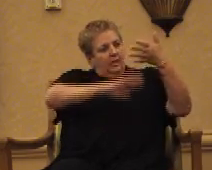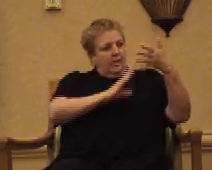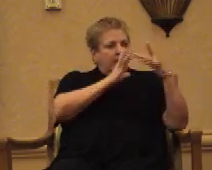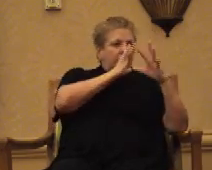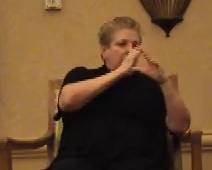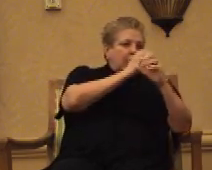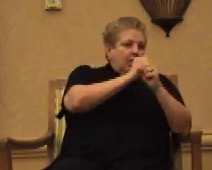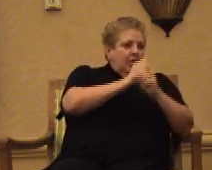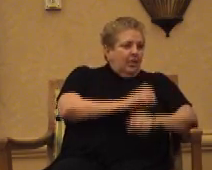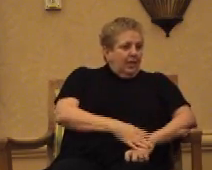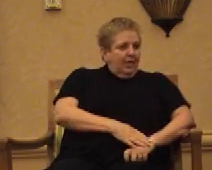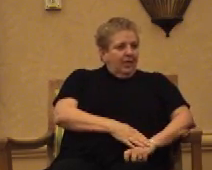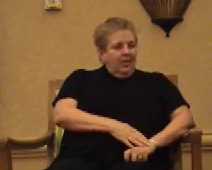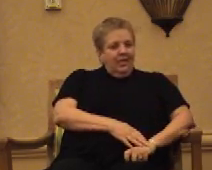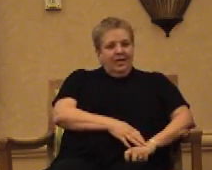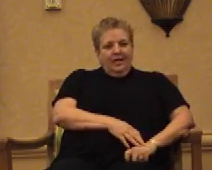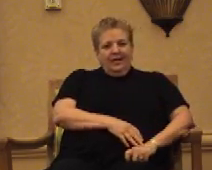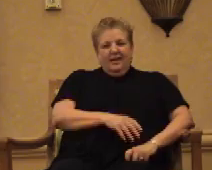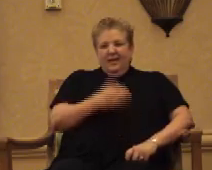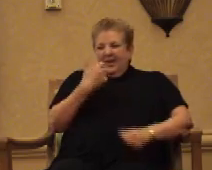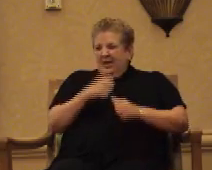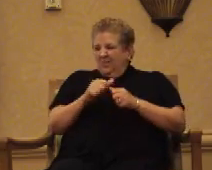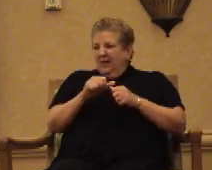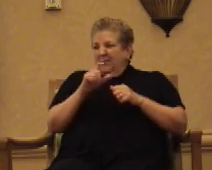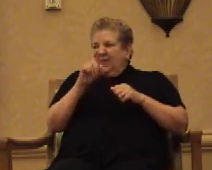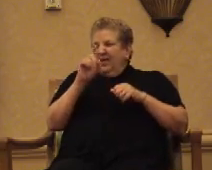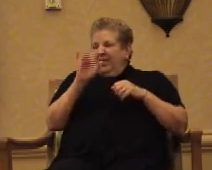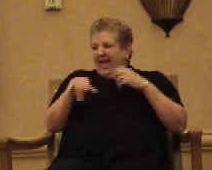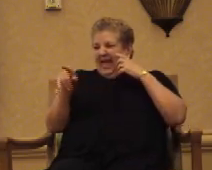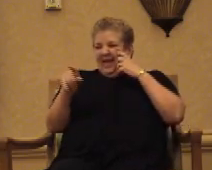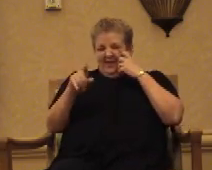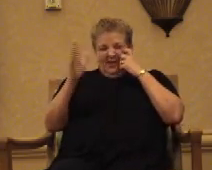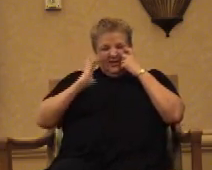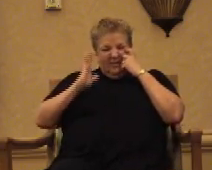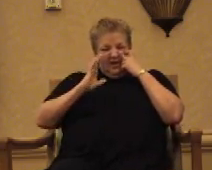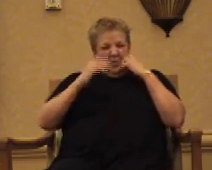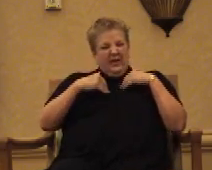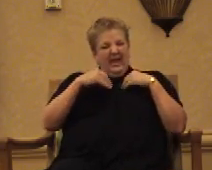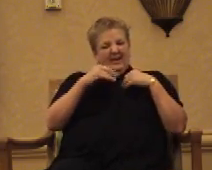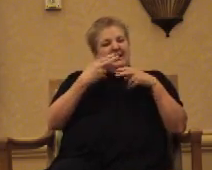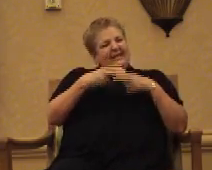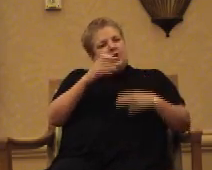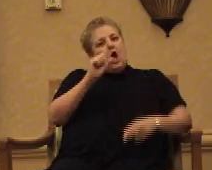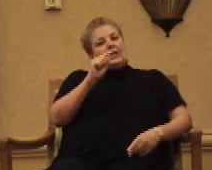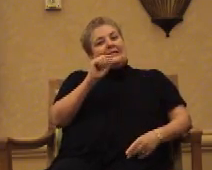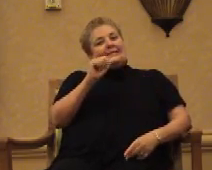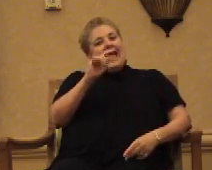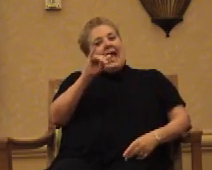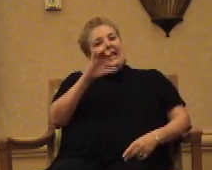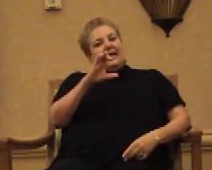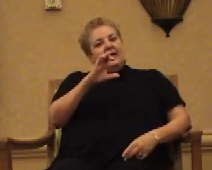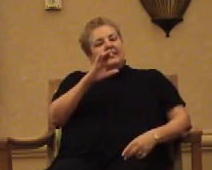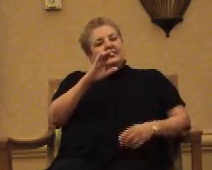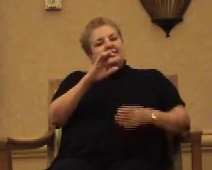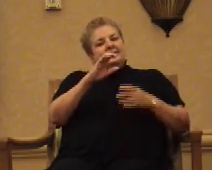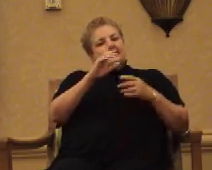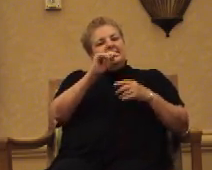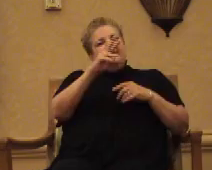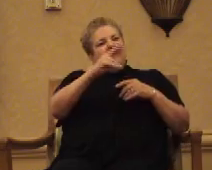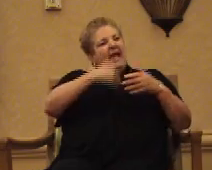You gotta be old to remember Static, right? They don't have Static anymore. I feel sorry for the young people. There's no